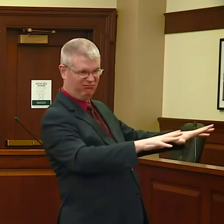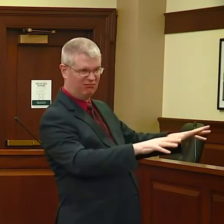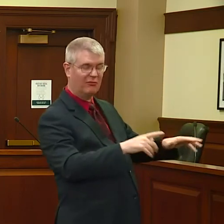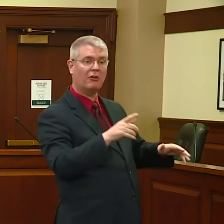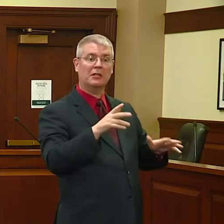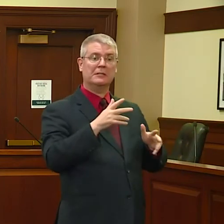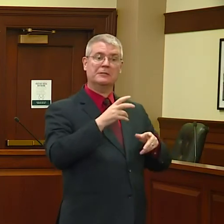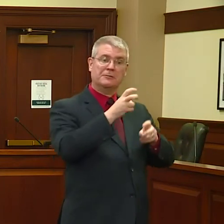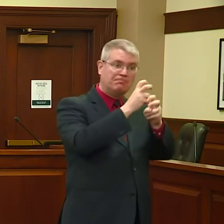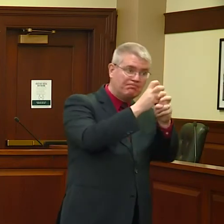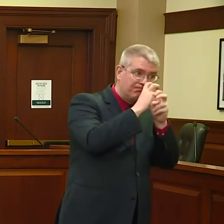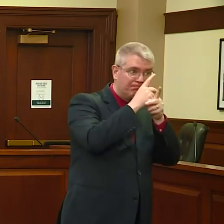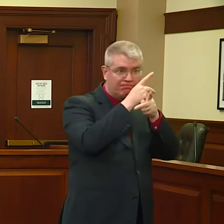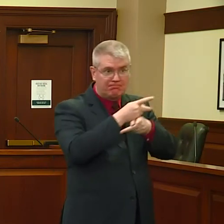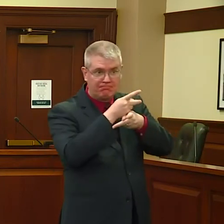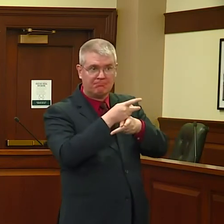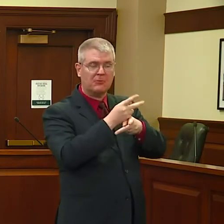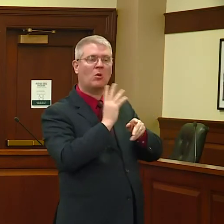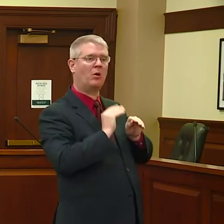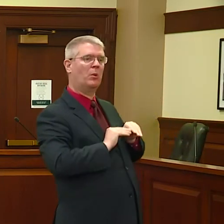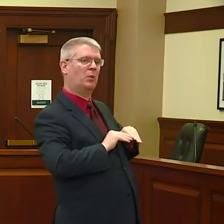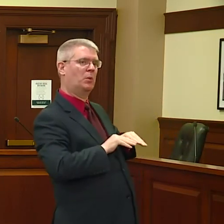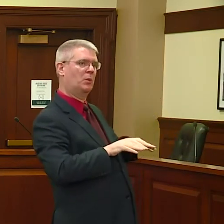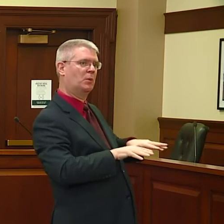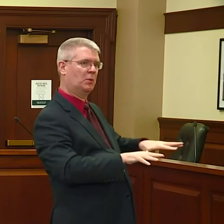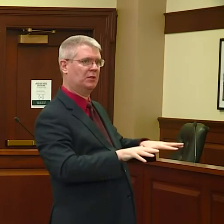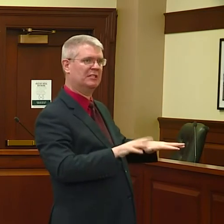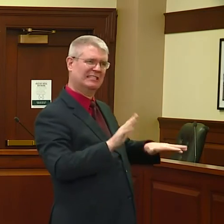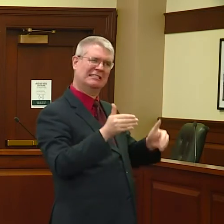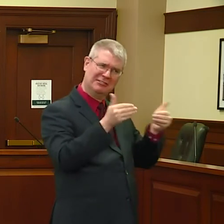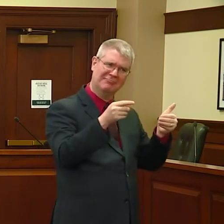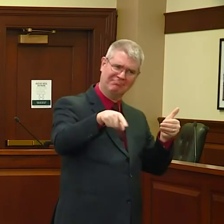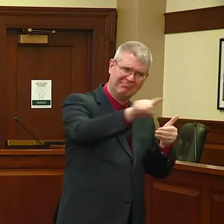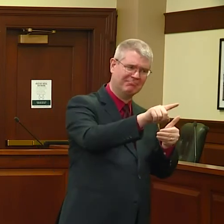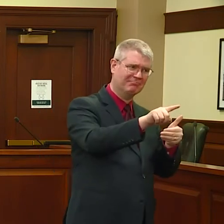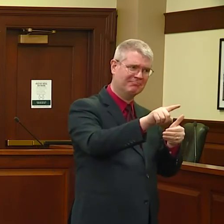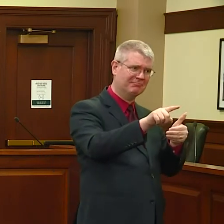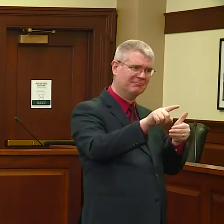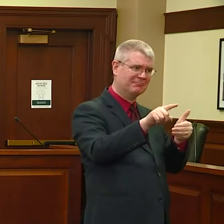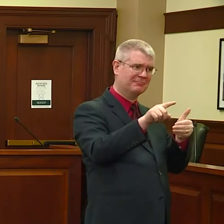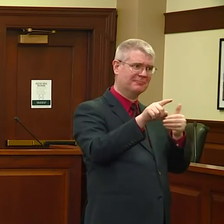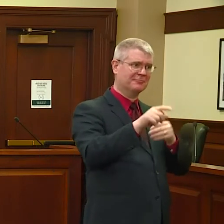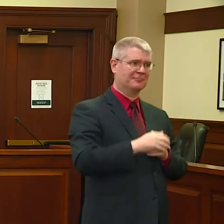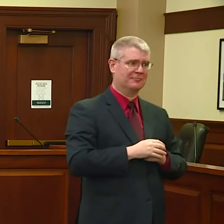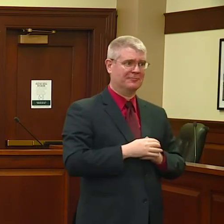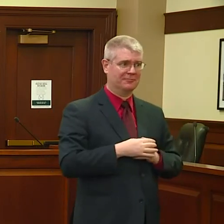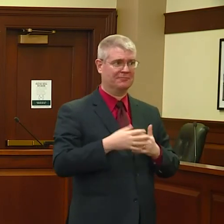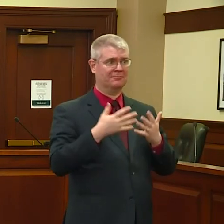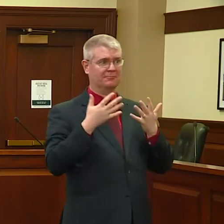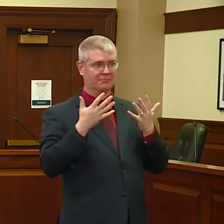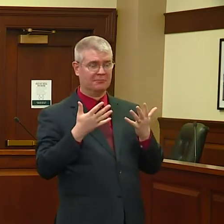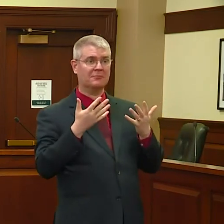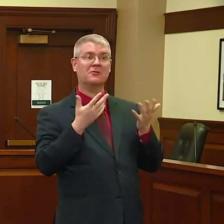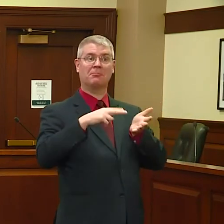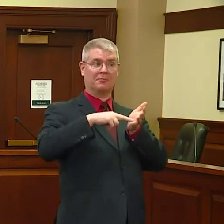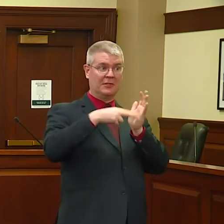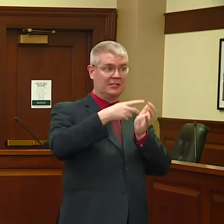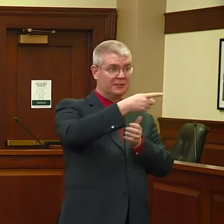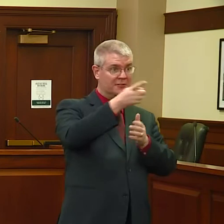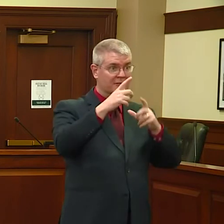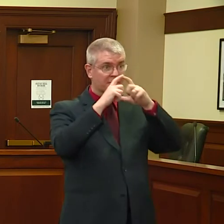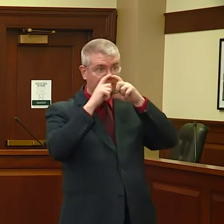Our personal actions are, for the most part, free of costs and a minor